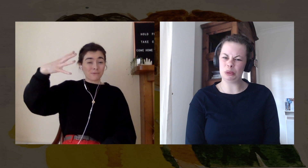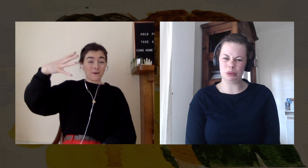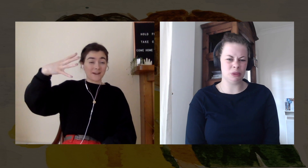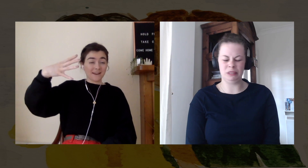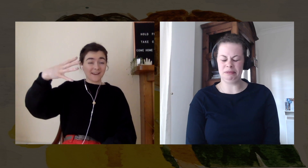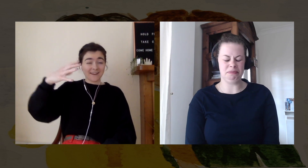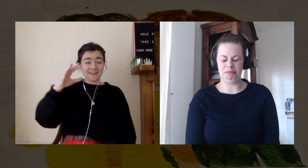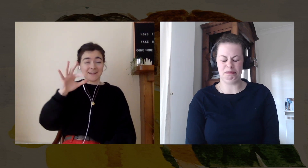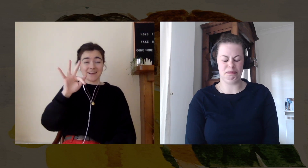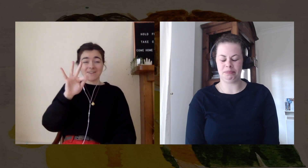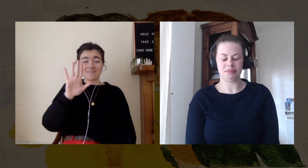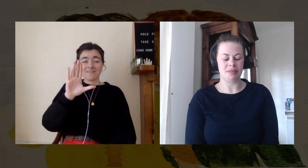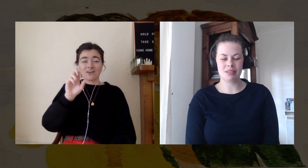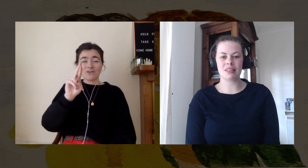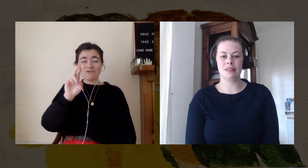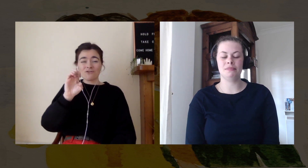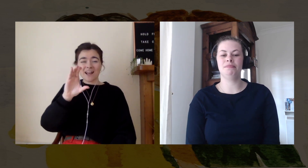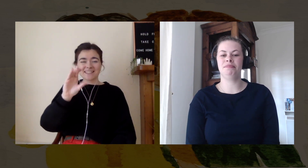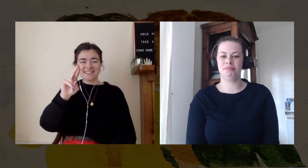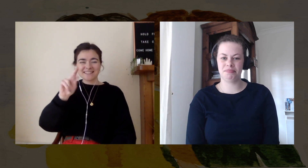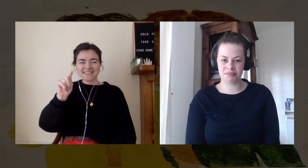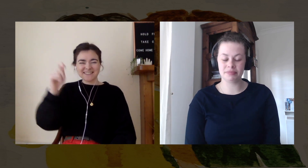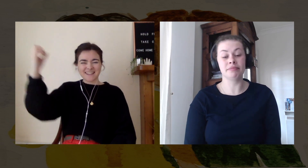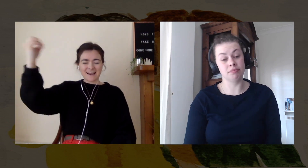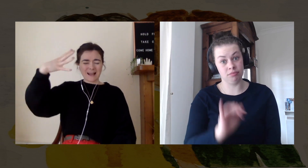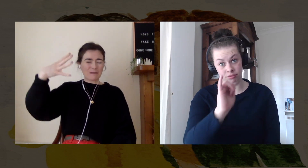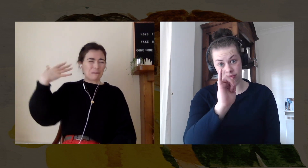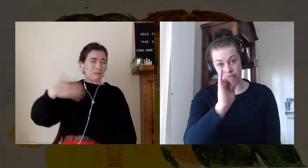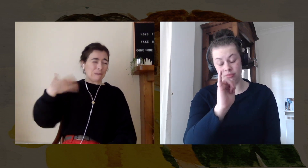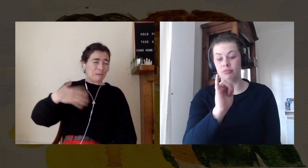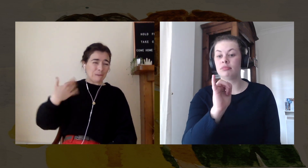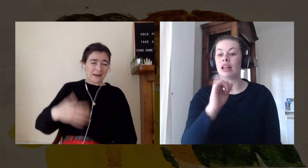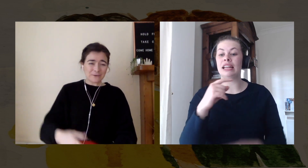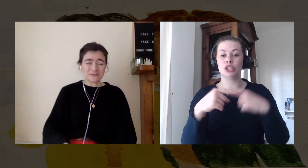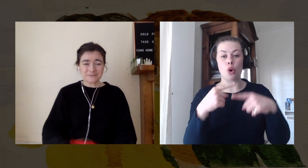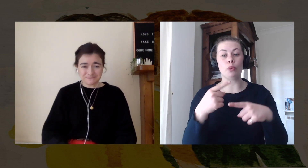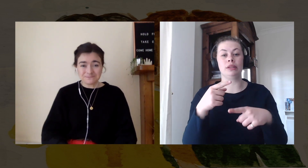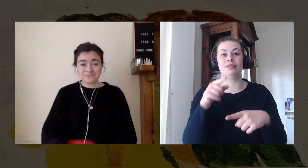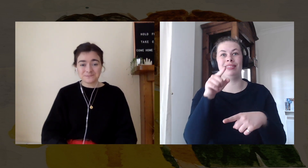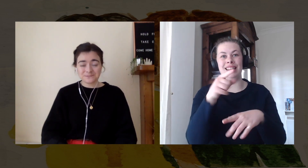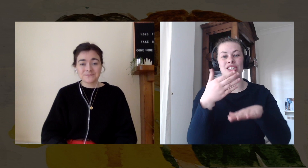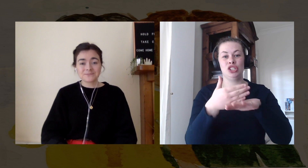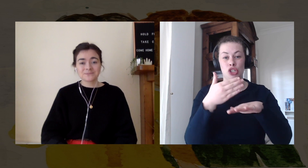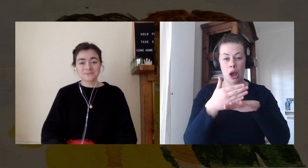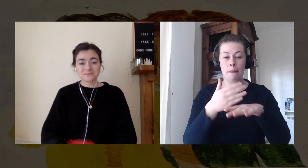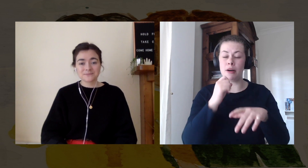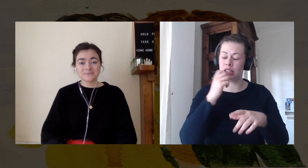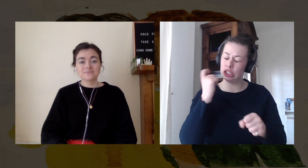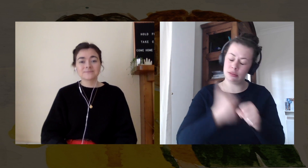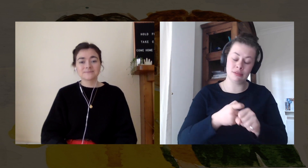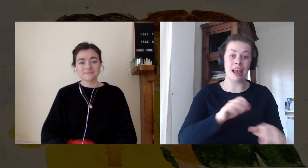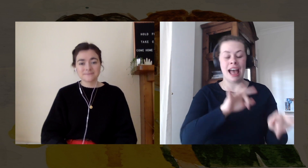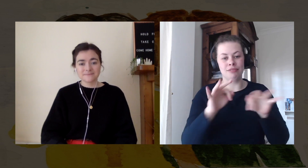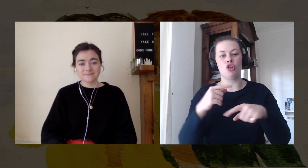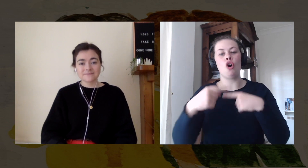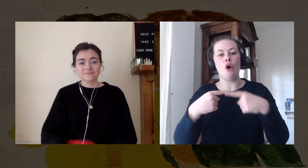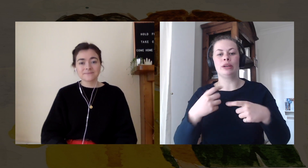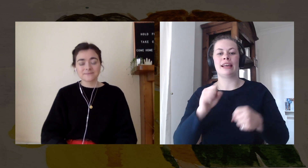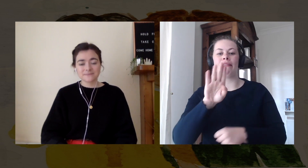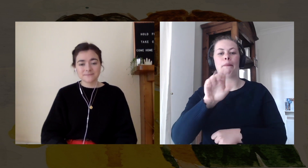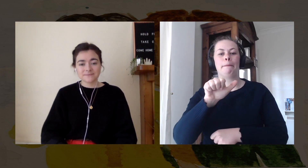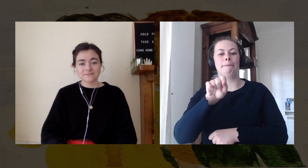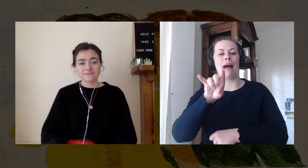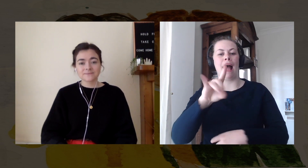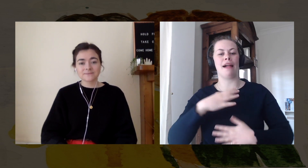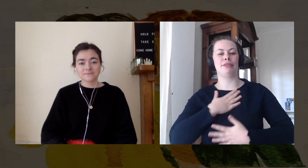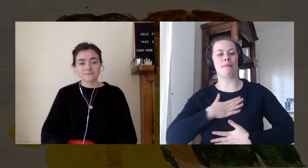eyes. No, it is. And it's always at those jobs that I have a bath afterwards. Always, always, always at those jobs. I have a bath afterwards. Close my eyes.